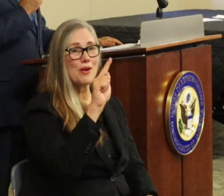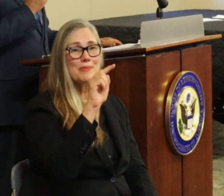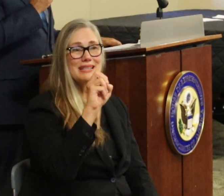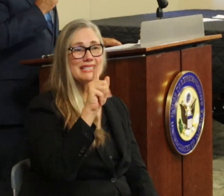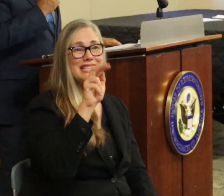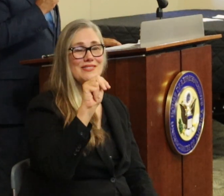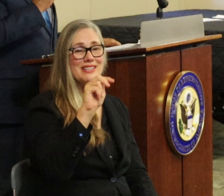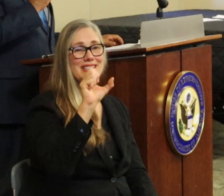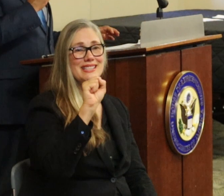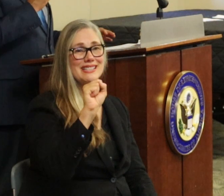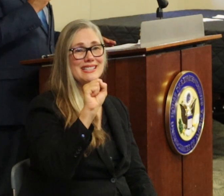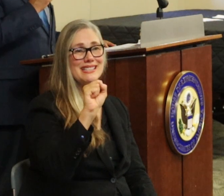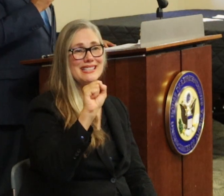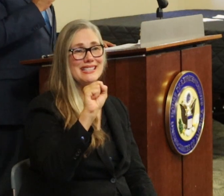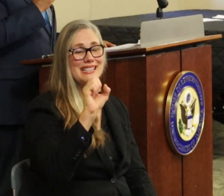Simonson.